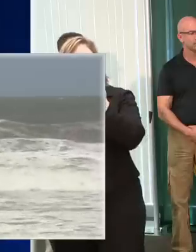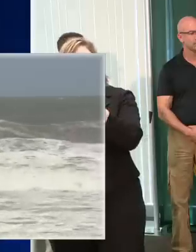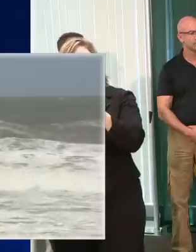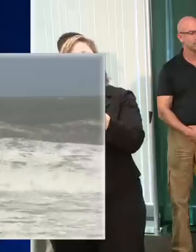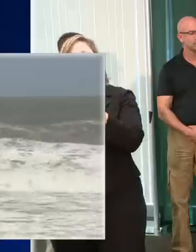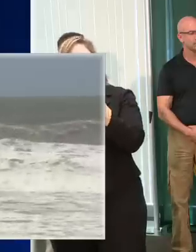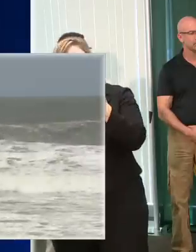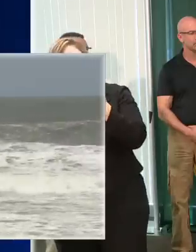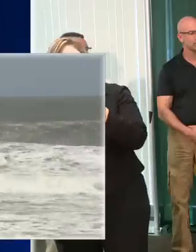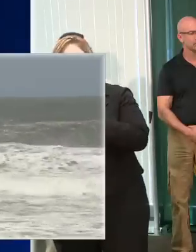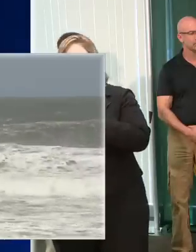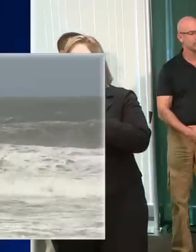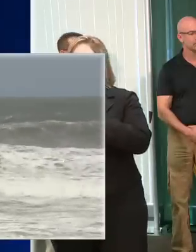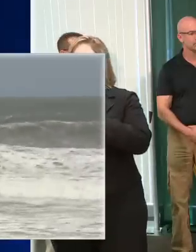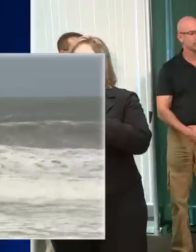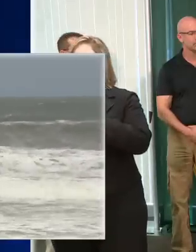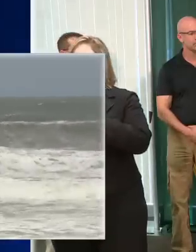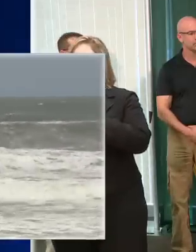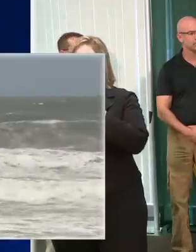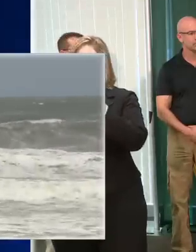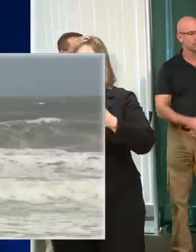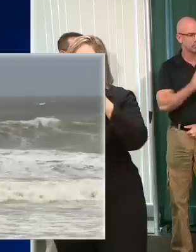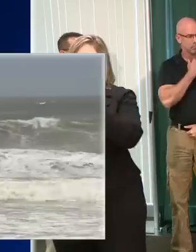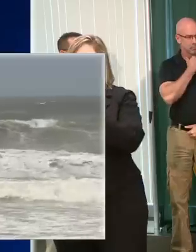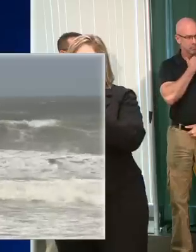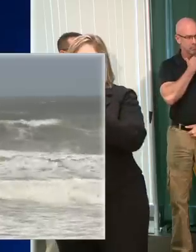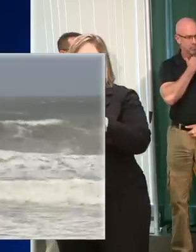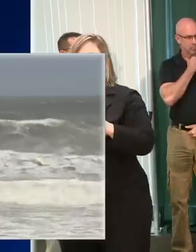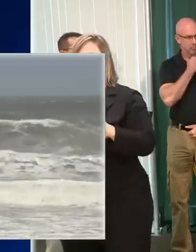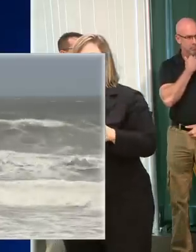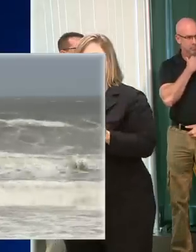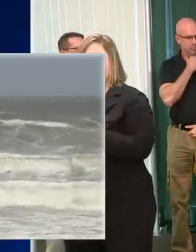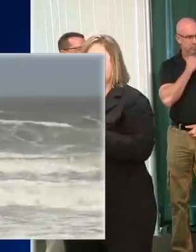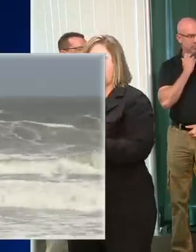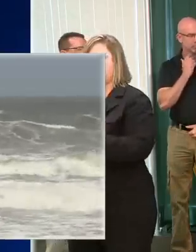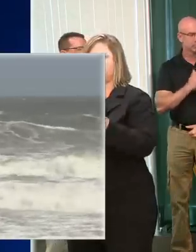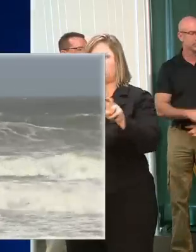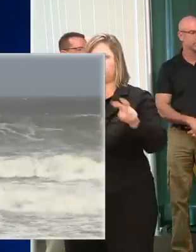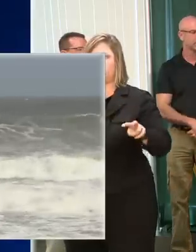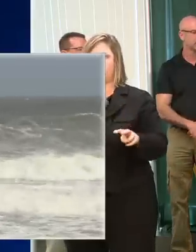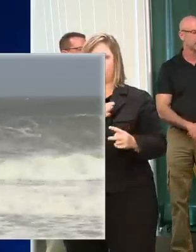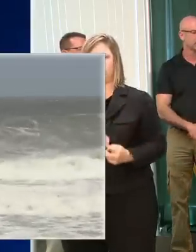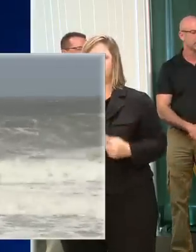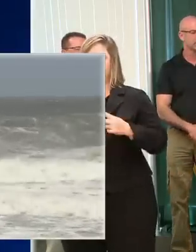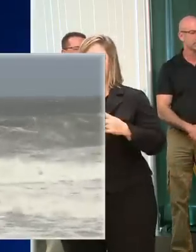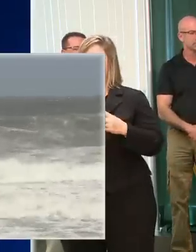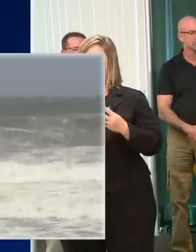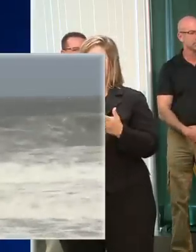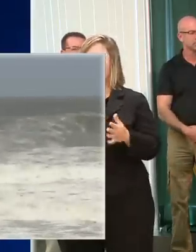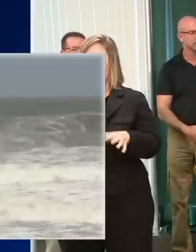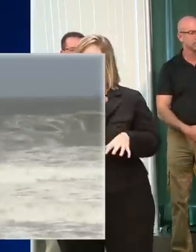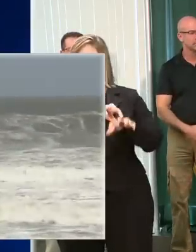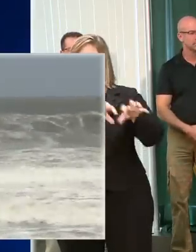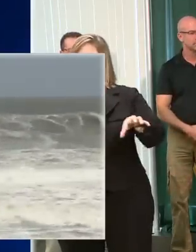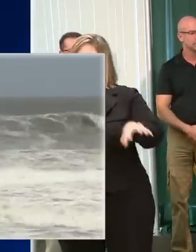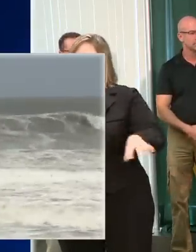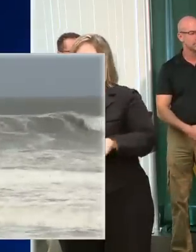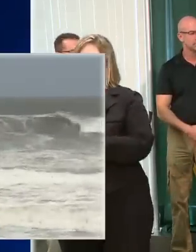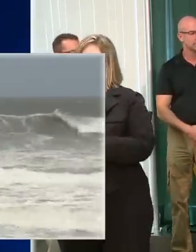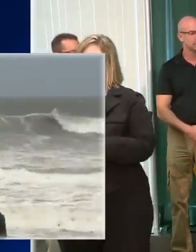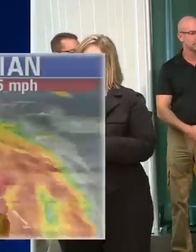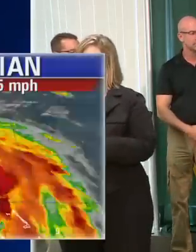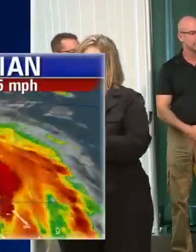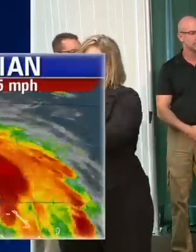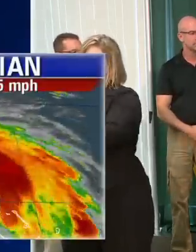day about, don't try to steal our generators. We are tracking our generators. We've got GPS monitoring on our generators, and